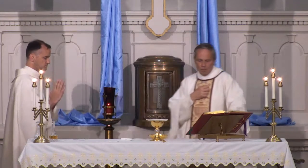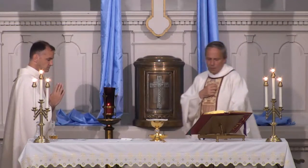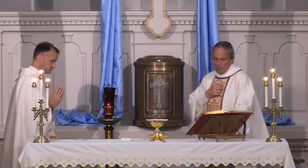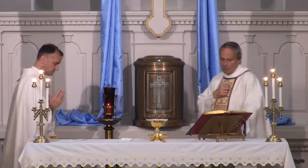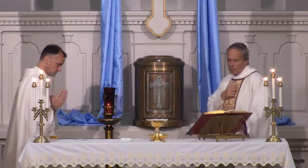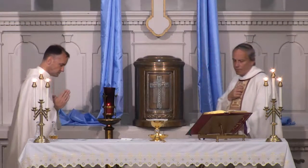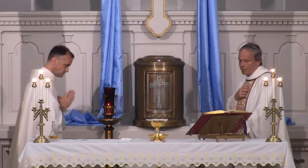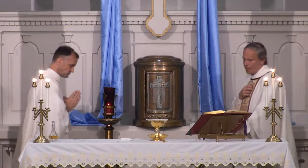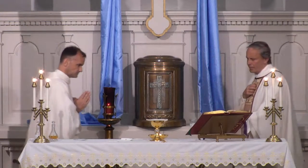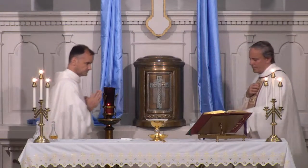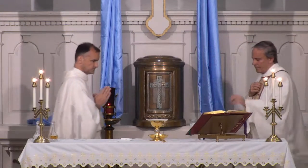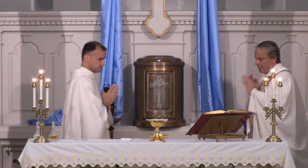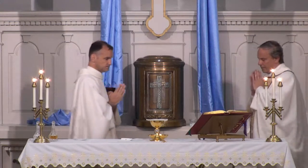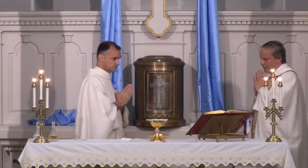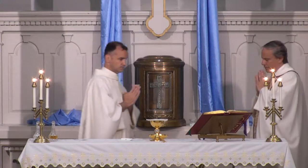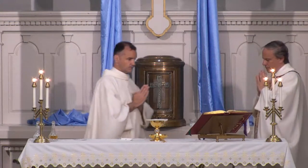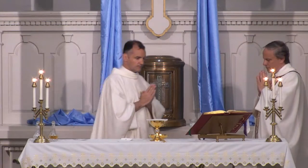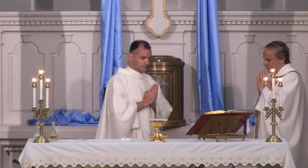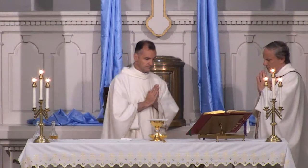Spirit.